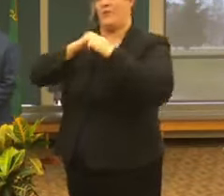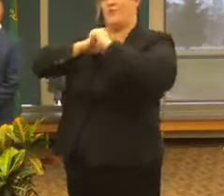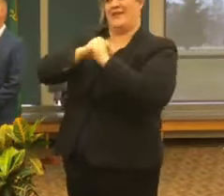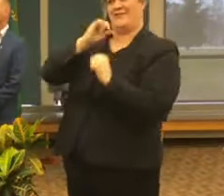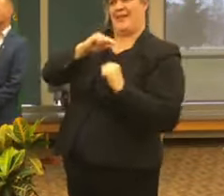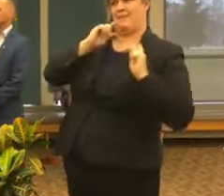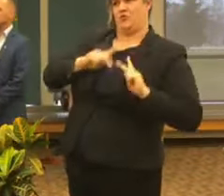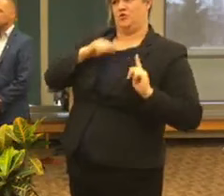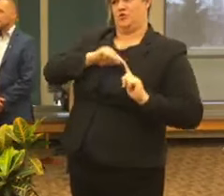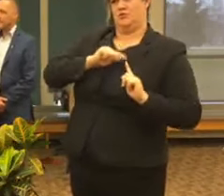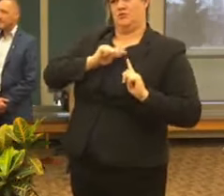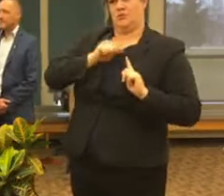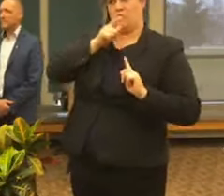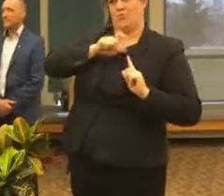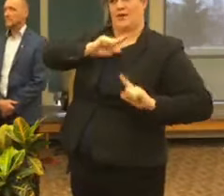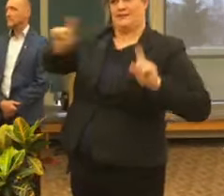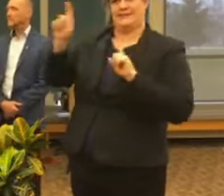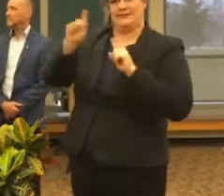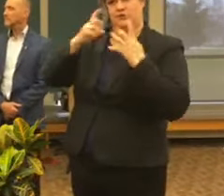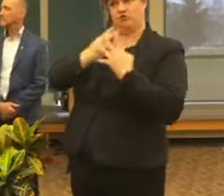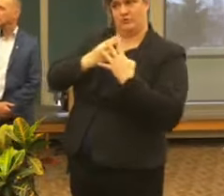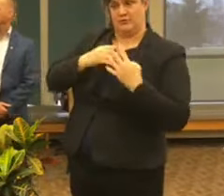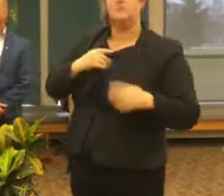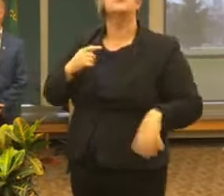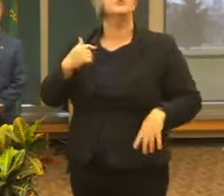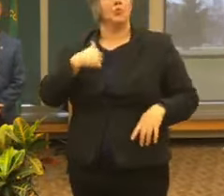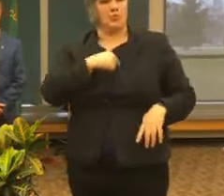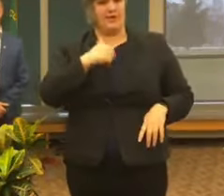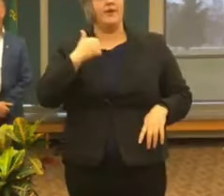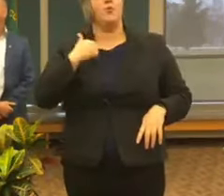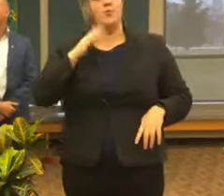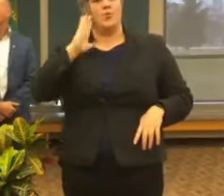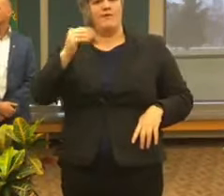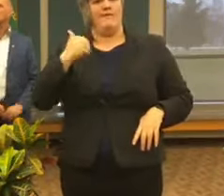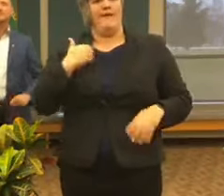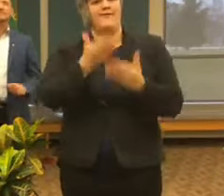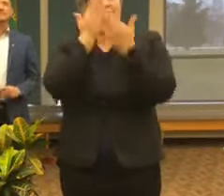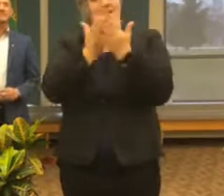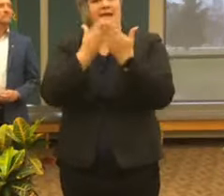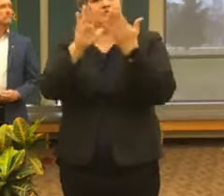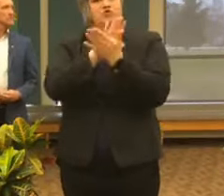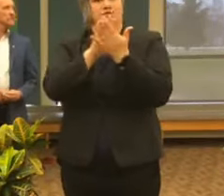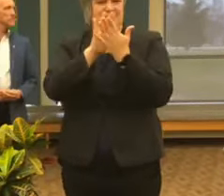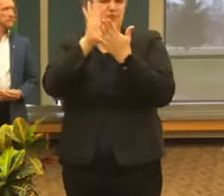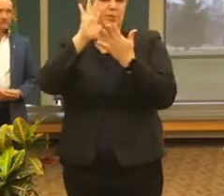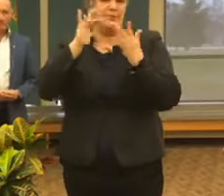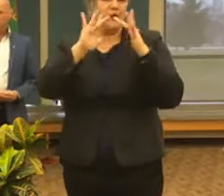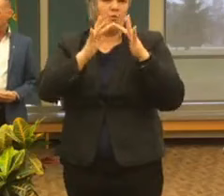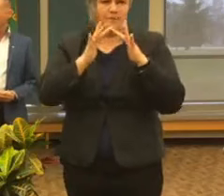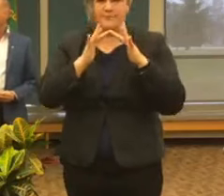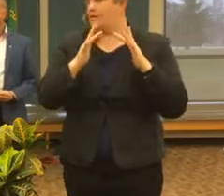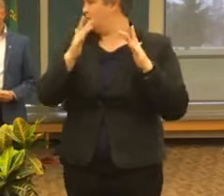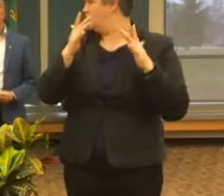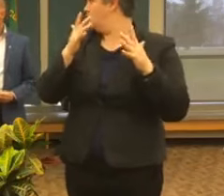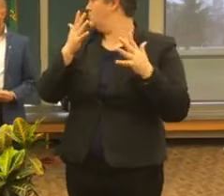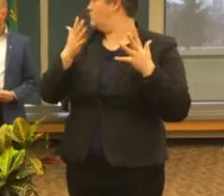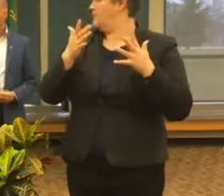Yes, so we are putting out, there's a fact sheet that will be up on our website right after the press conference. It's probably there